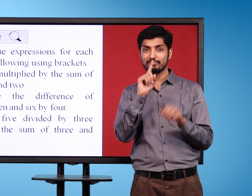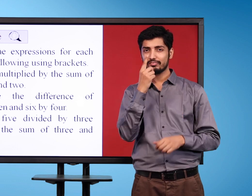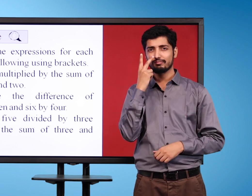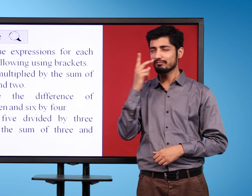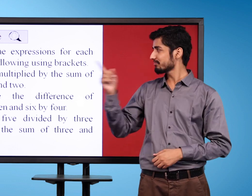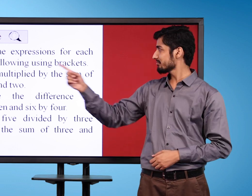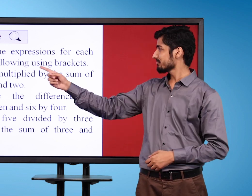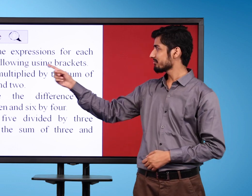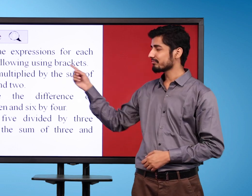1.